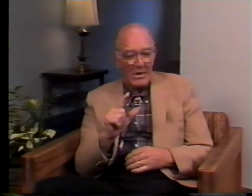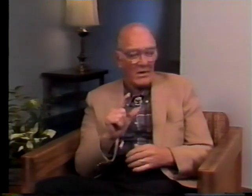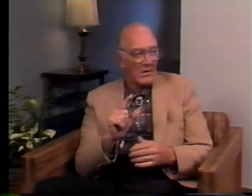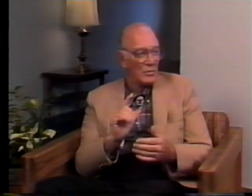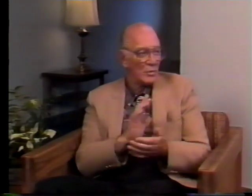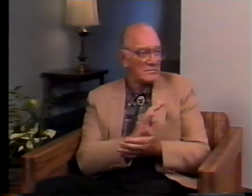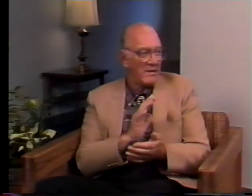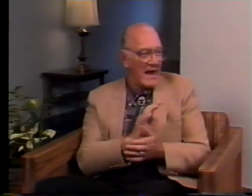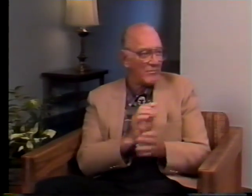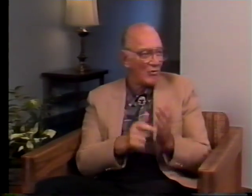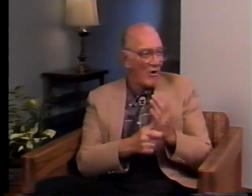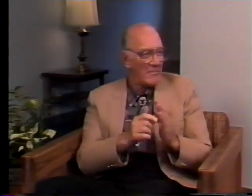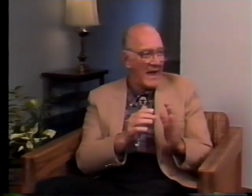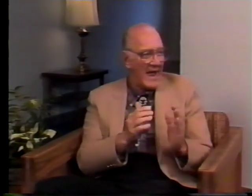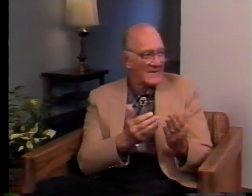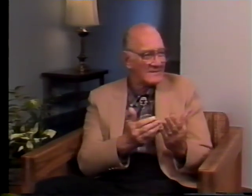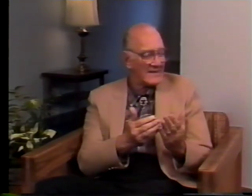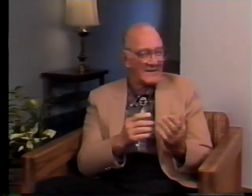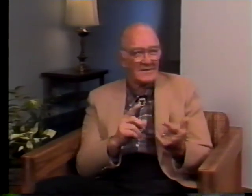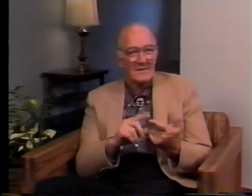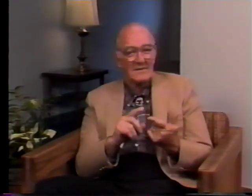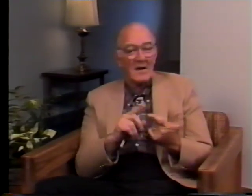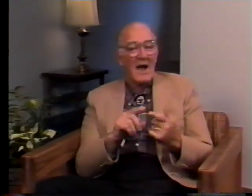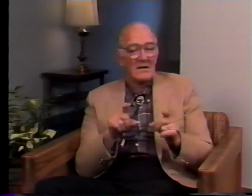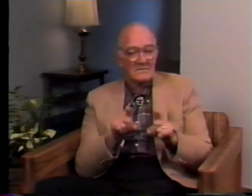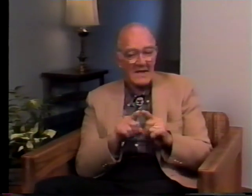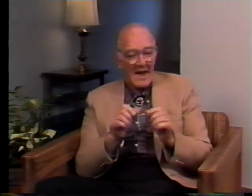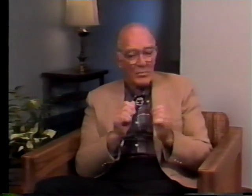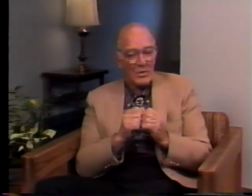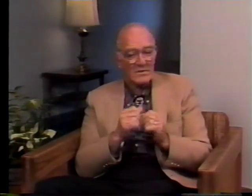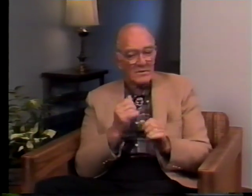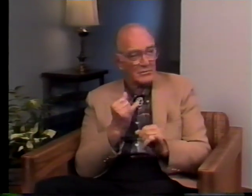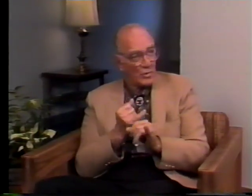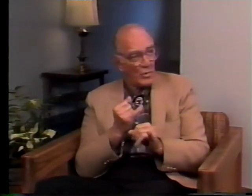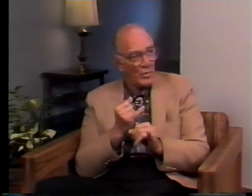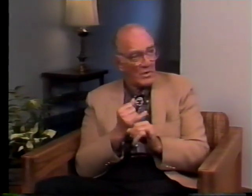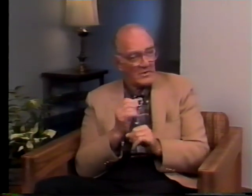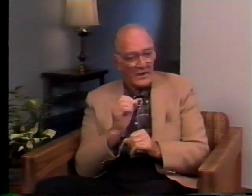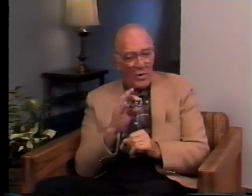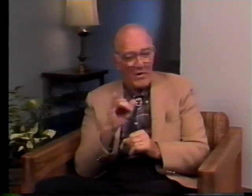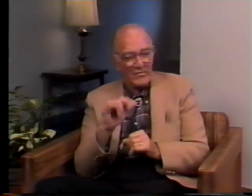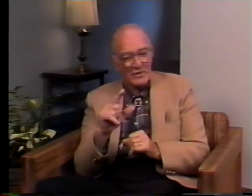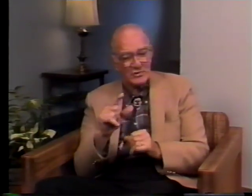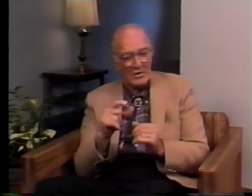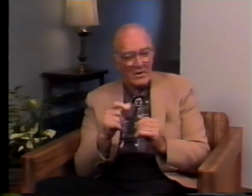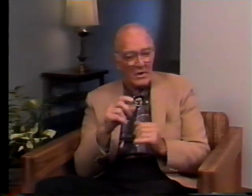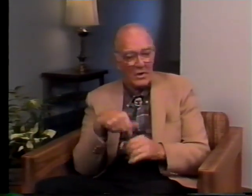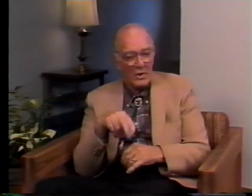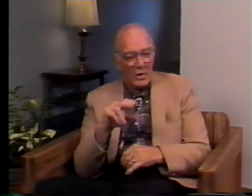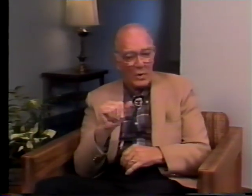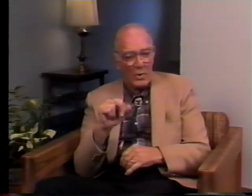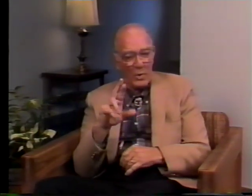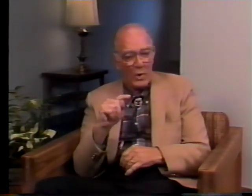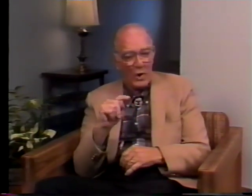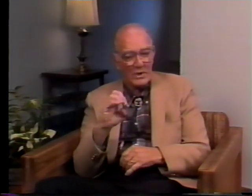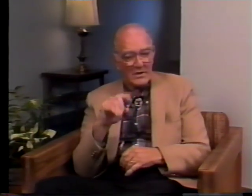biannual newspaper or magazine. And the same with the school, the official